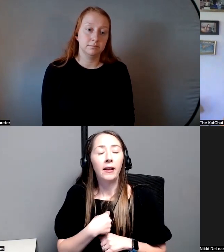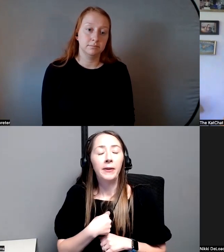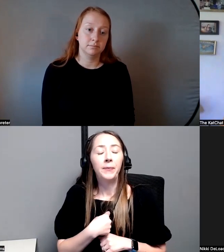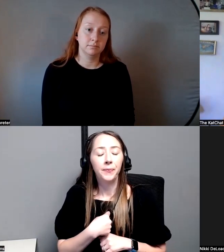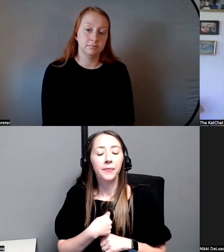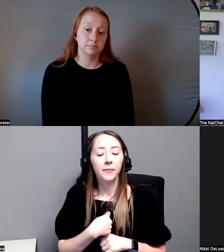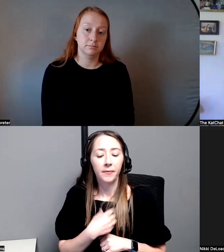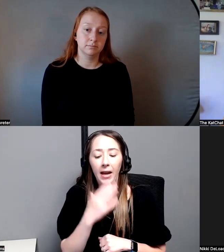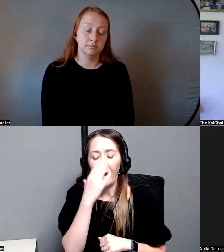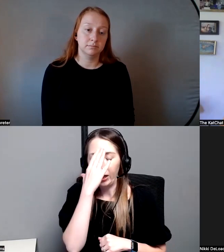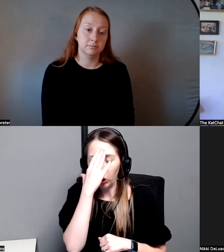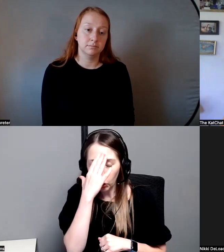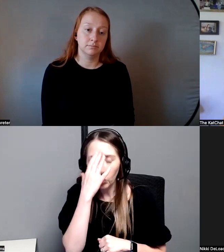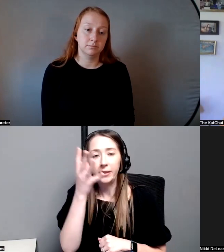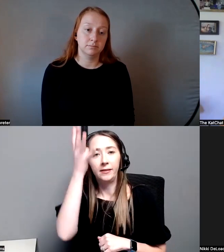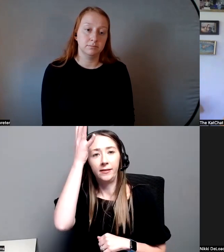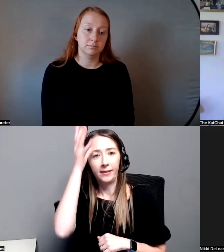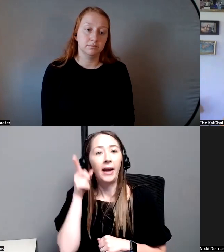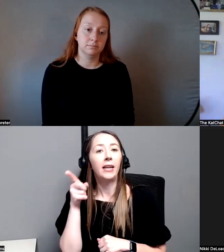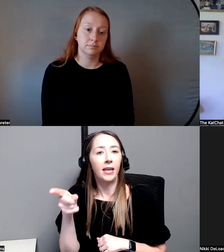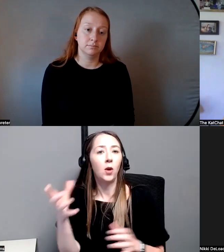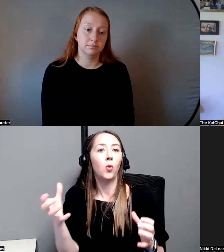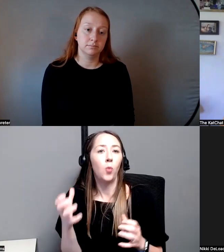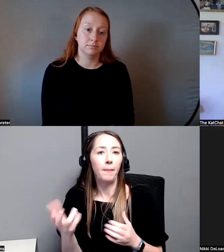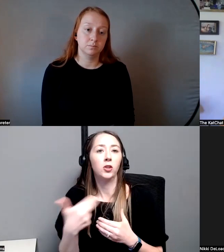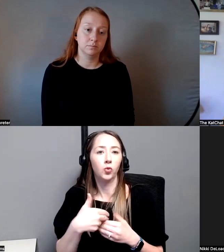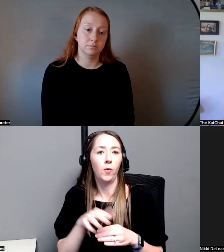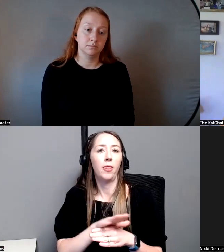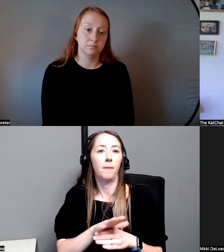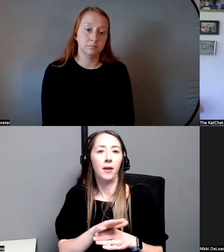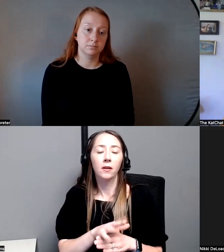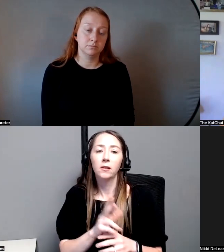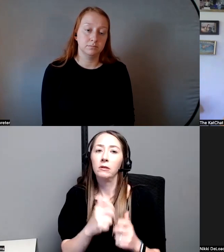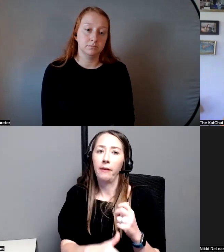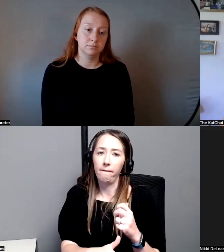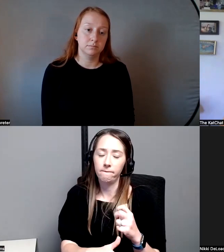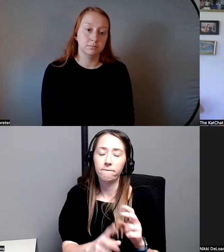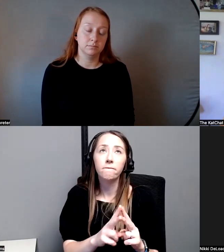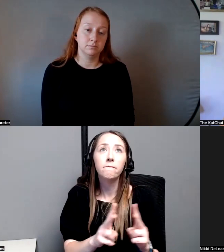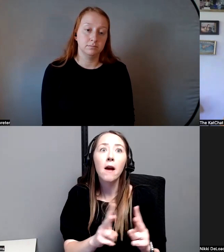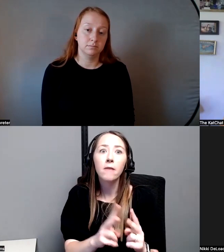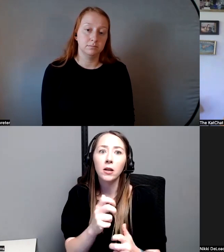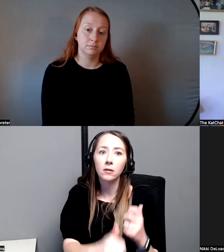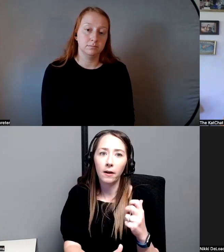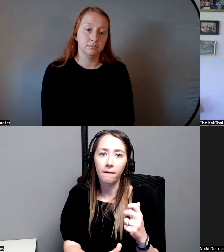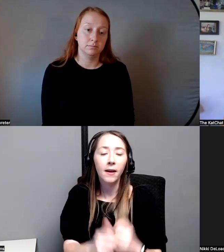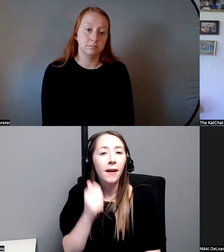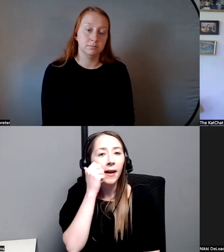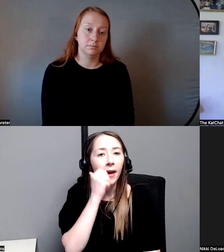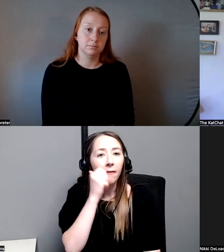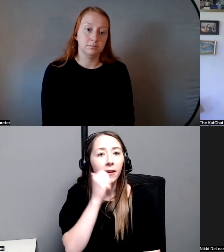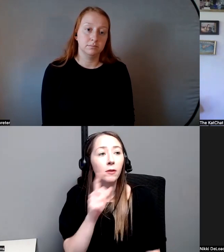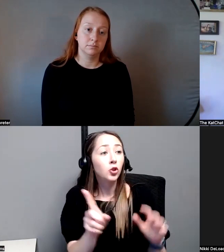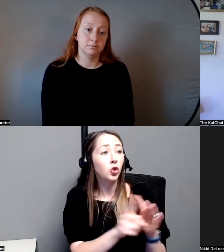I knew my dad would want me to go do it. And so it was hard. It was really hard because every day I was going to